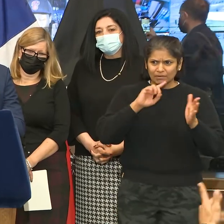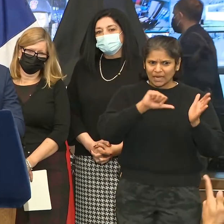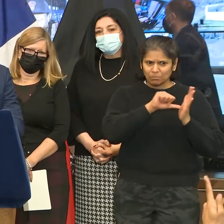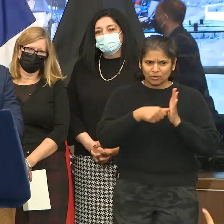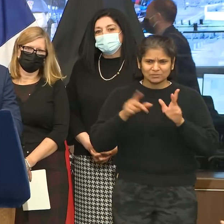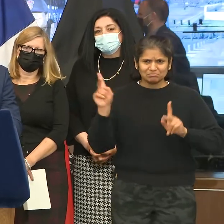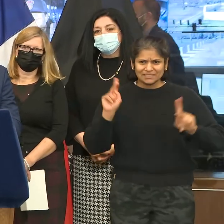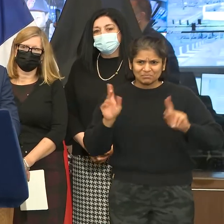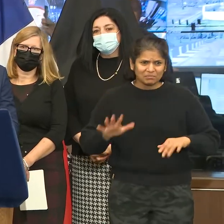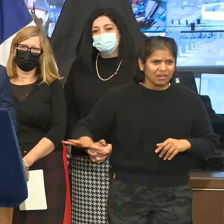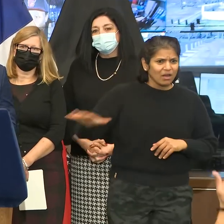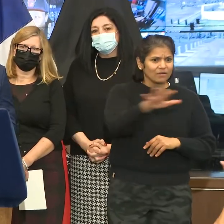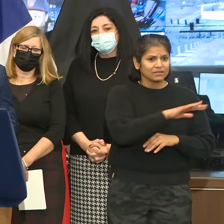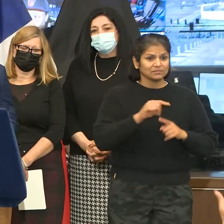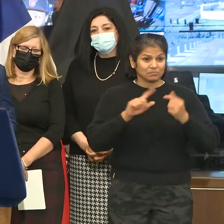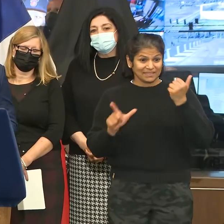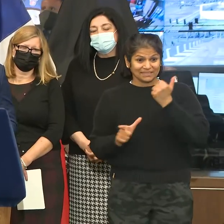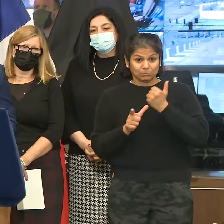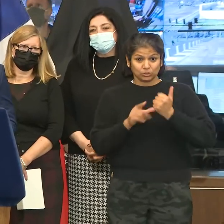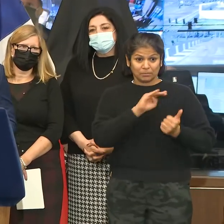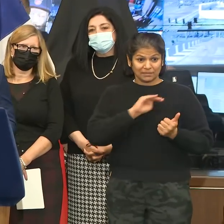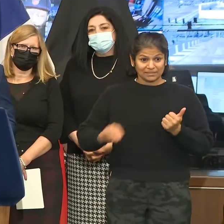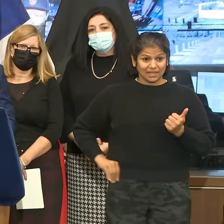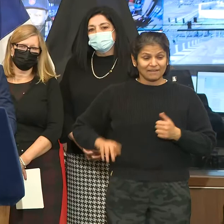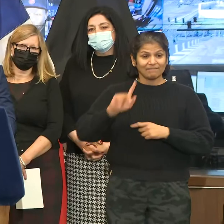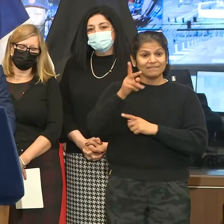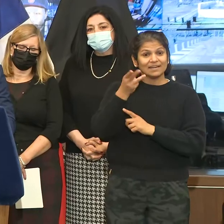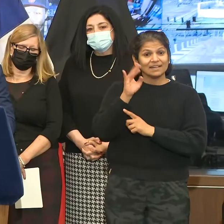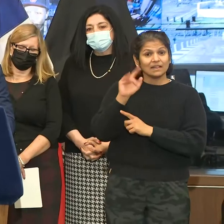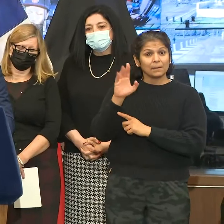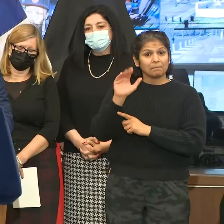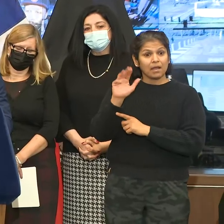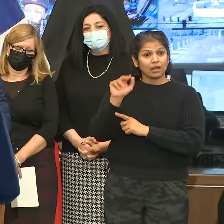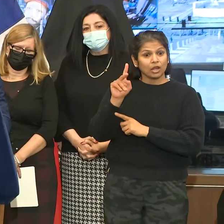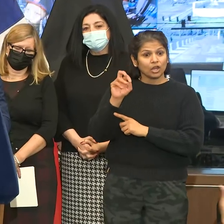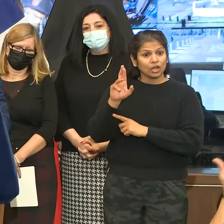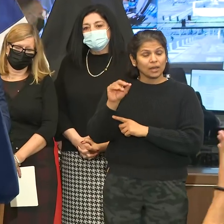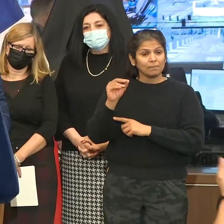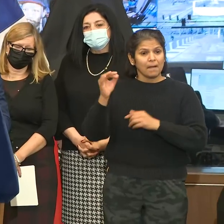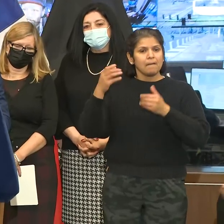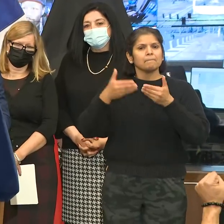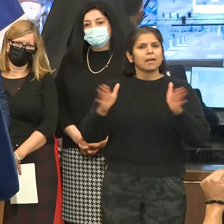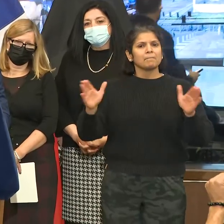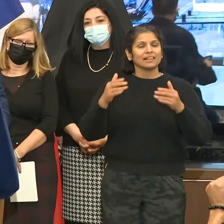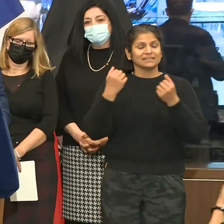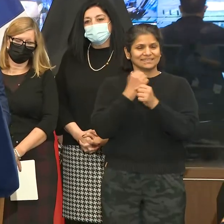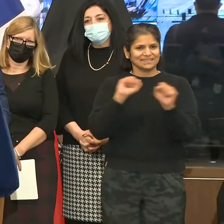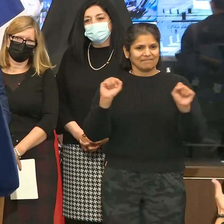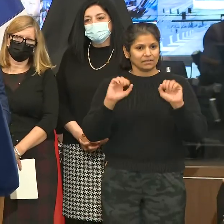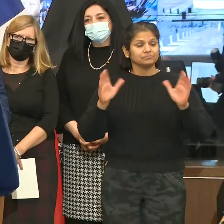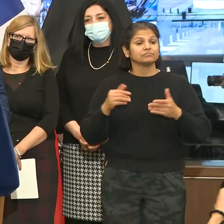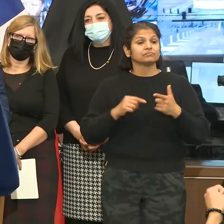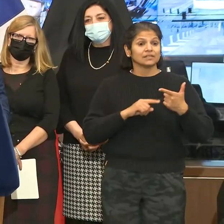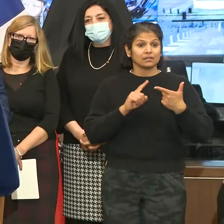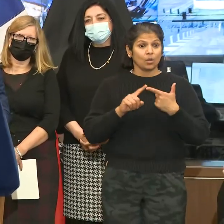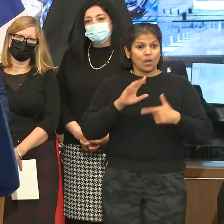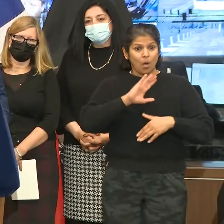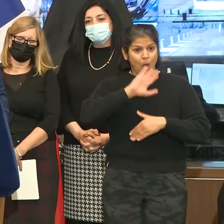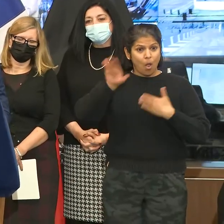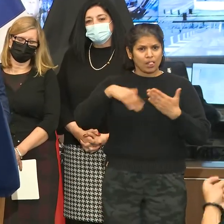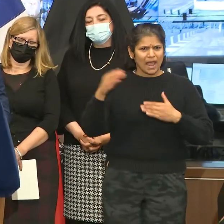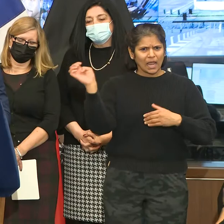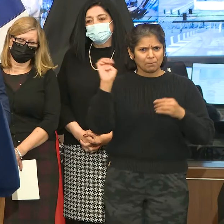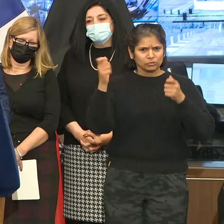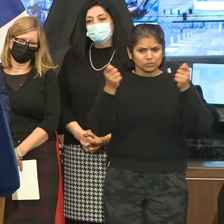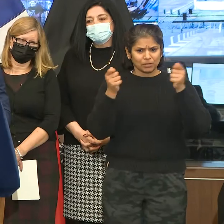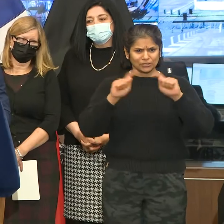deputy mayor for public safety, Phil Banks, the entire emergency management team, folks who are